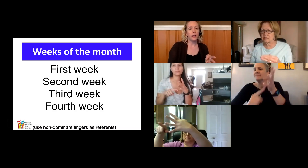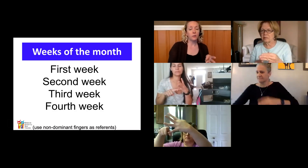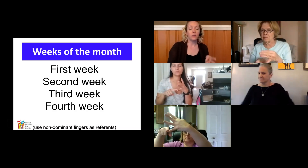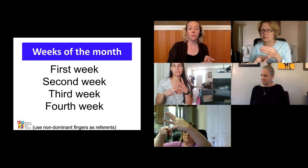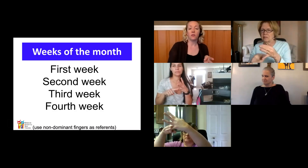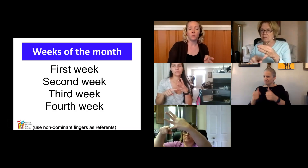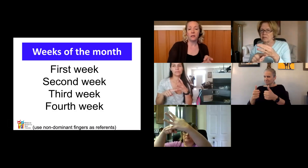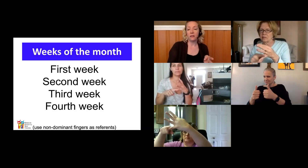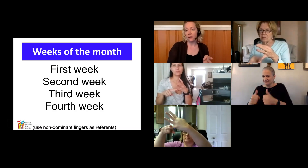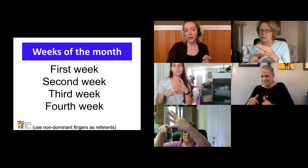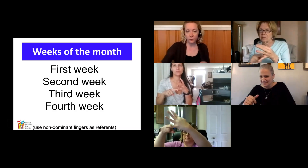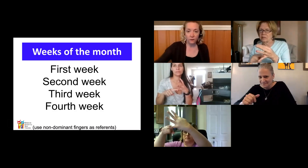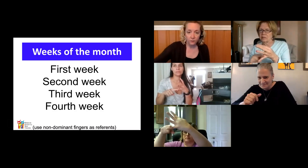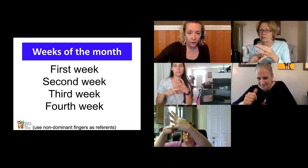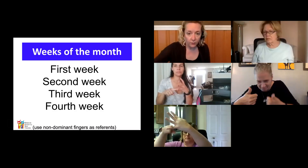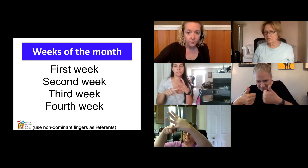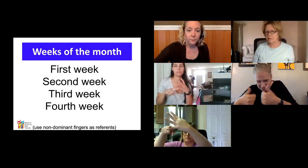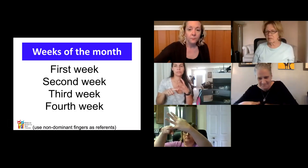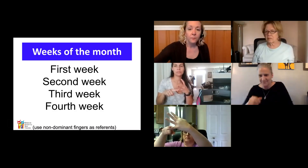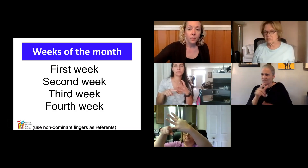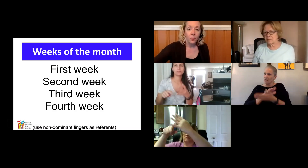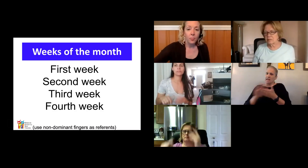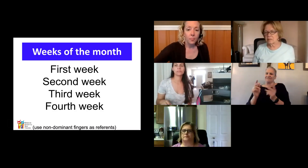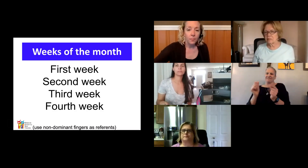would be that last finger.